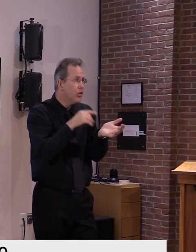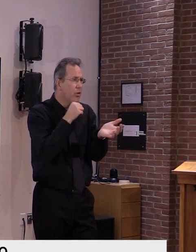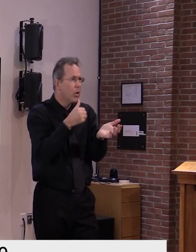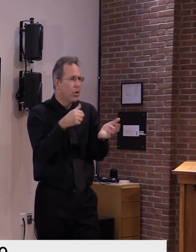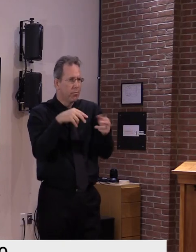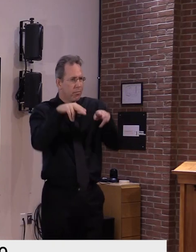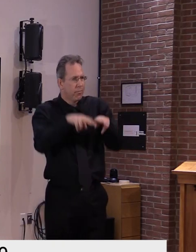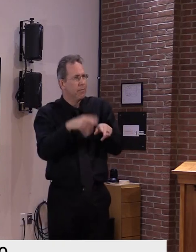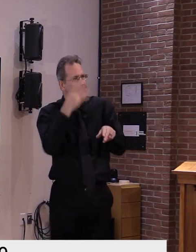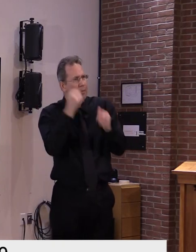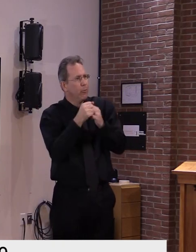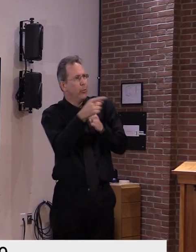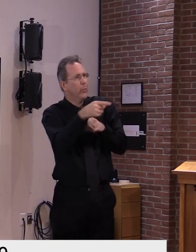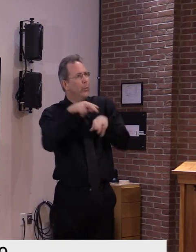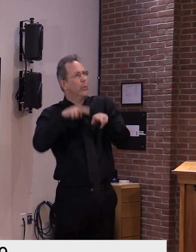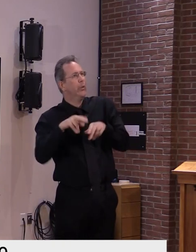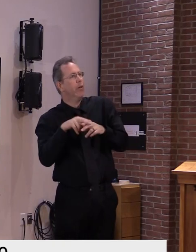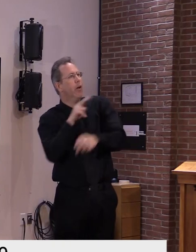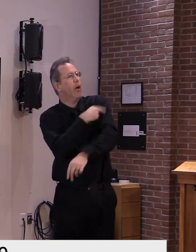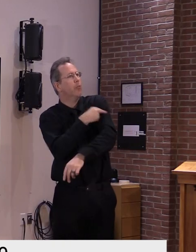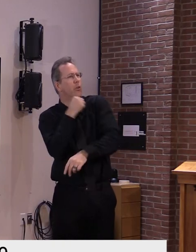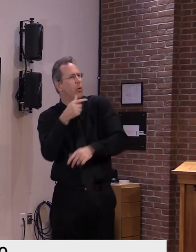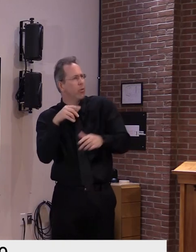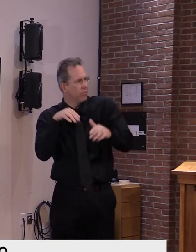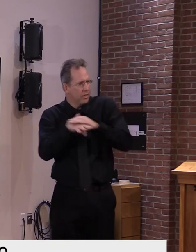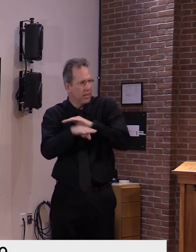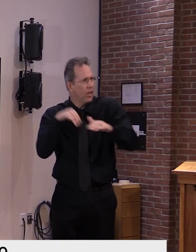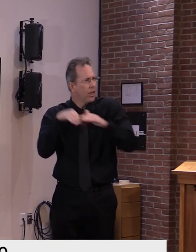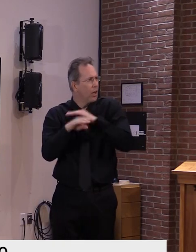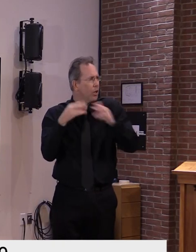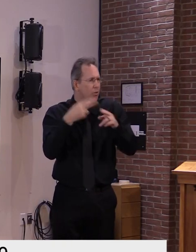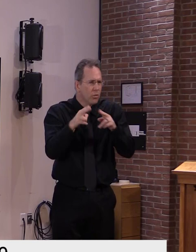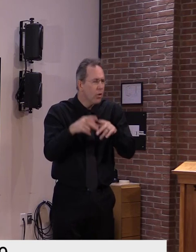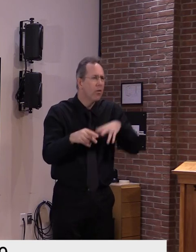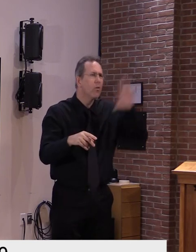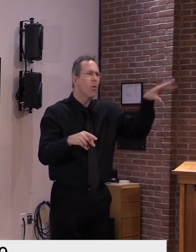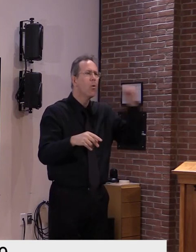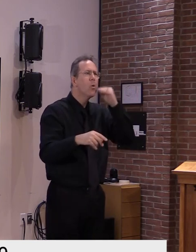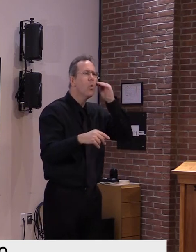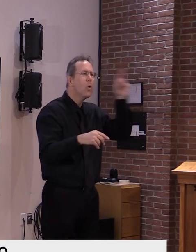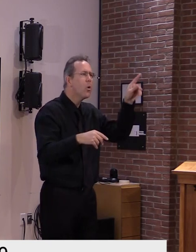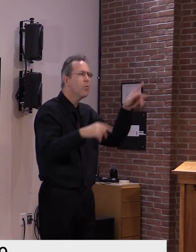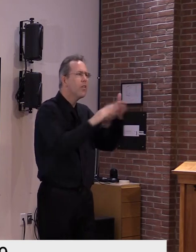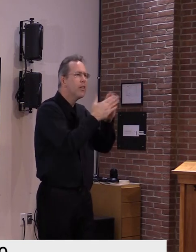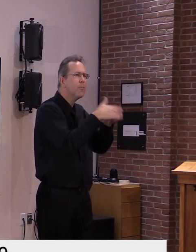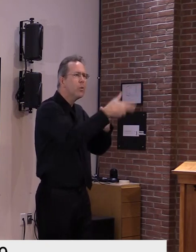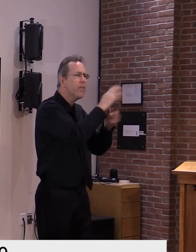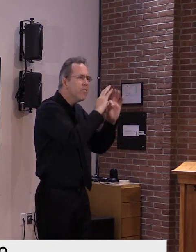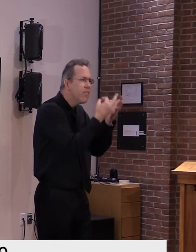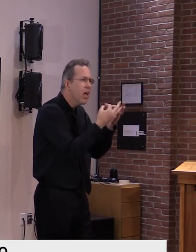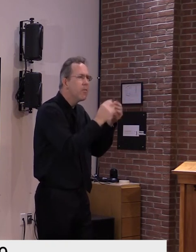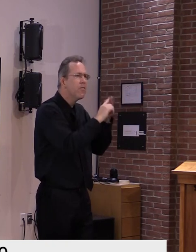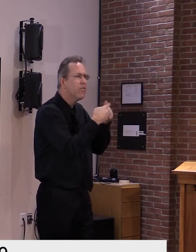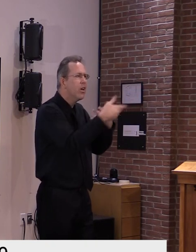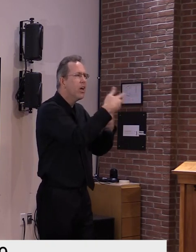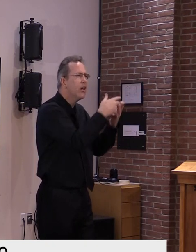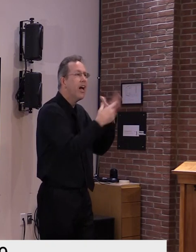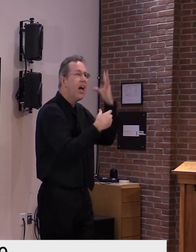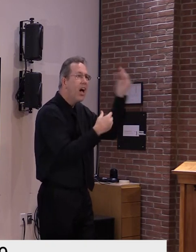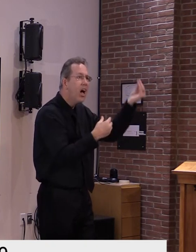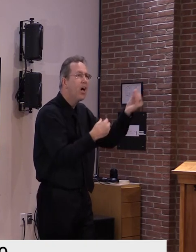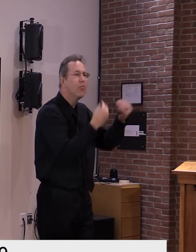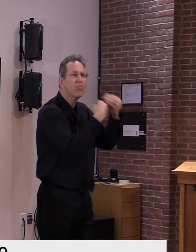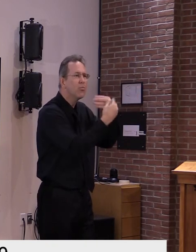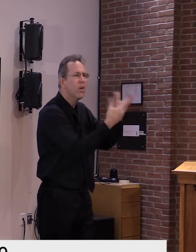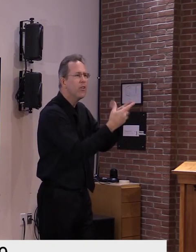in healthcare. And so that will be a good surveillance strategy, much like we're doing in